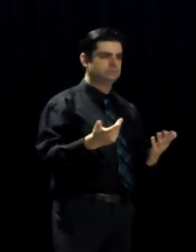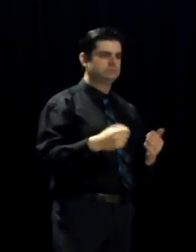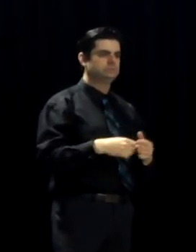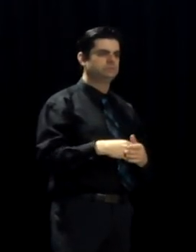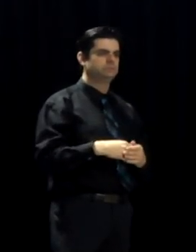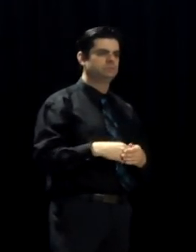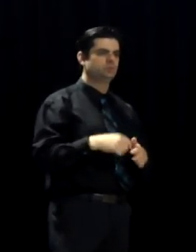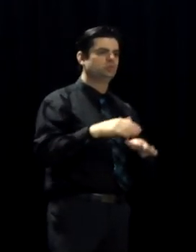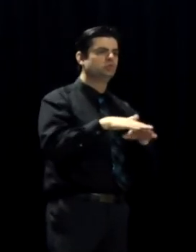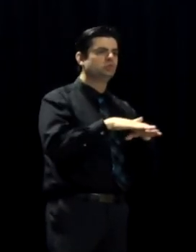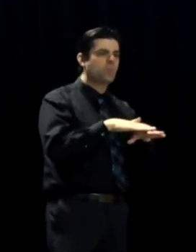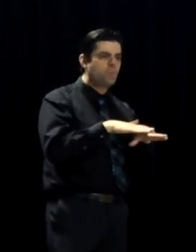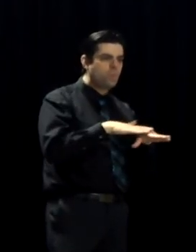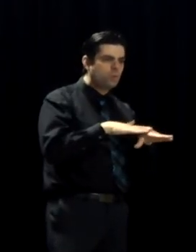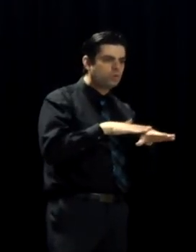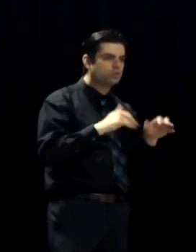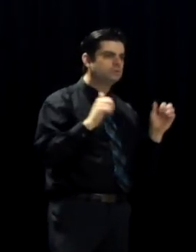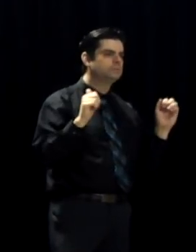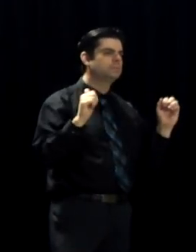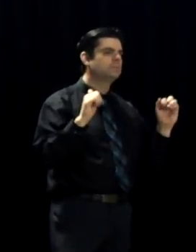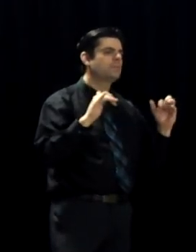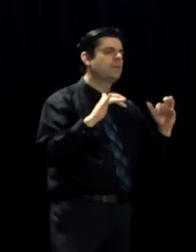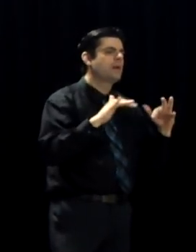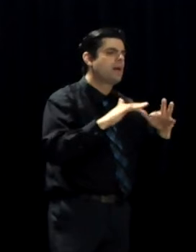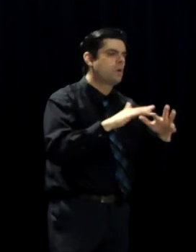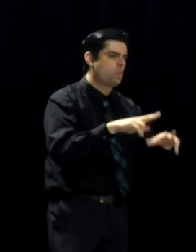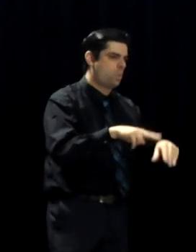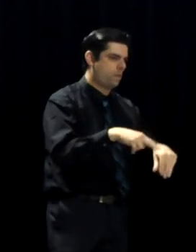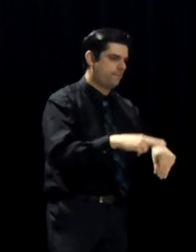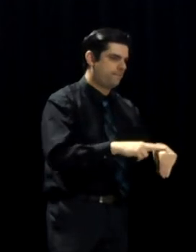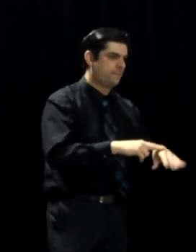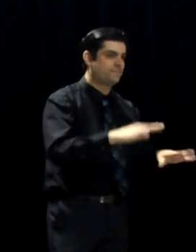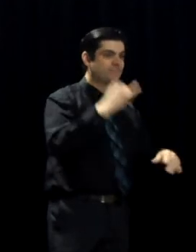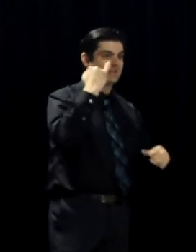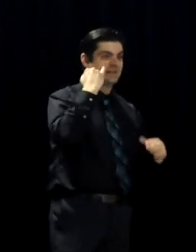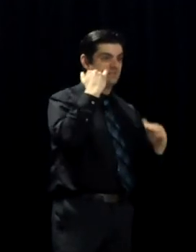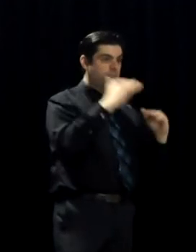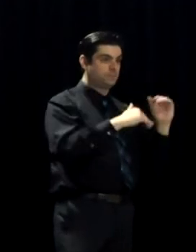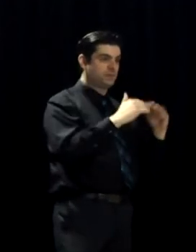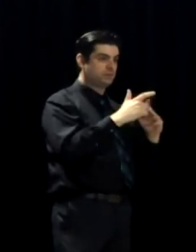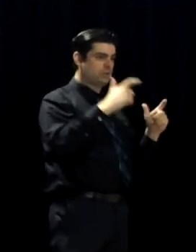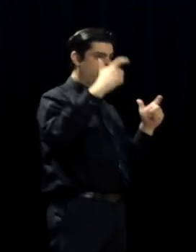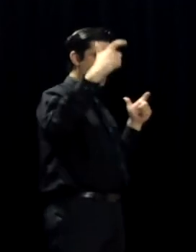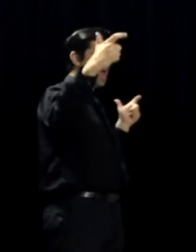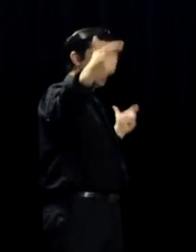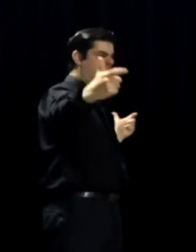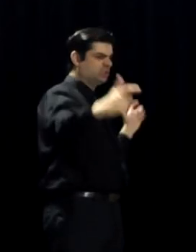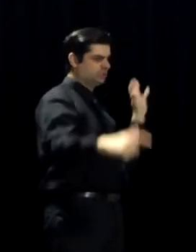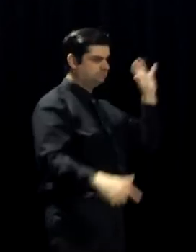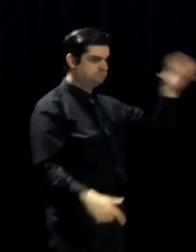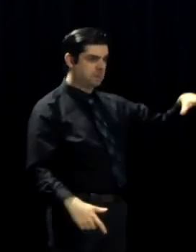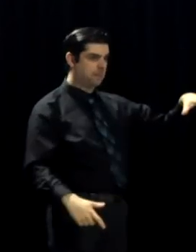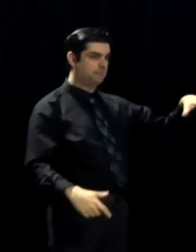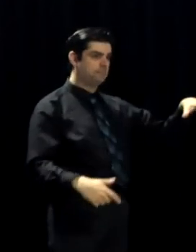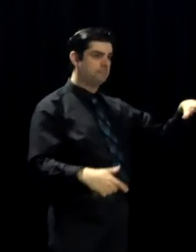were. So if you have a building that is very large, I think of my